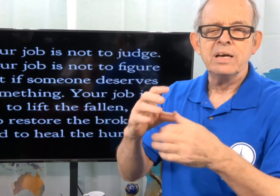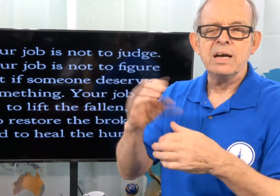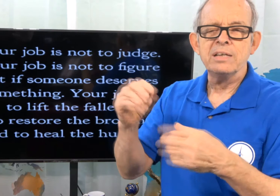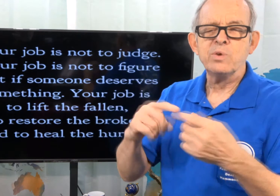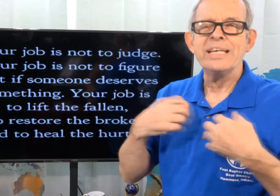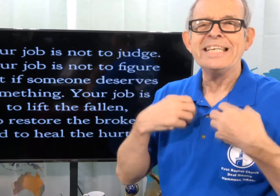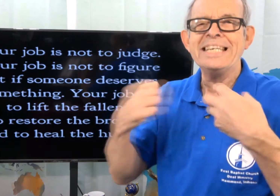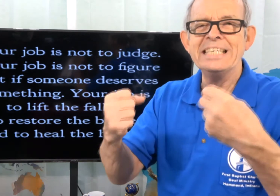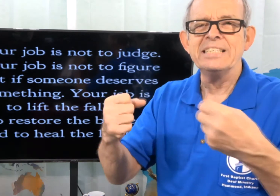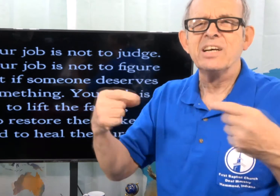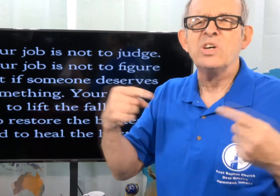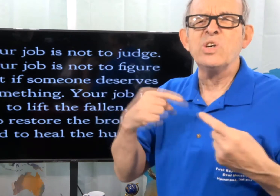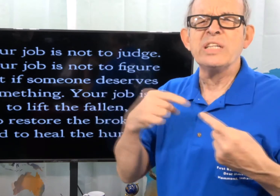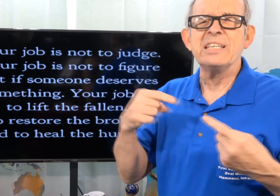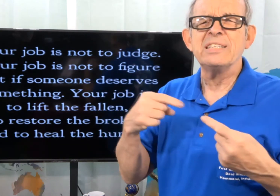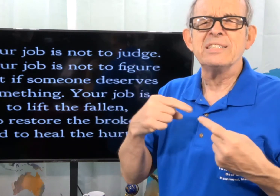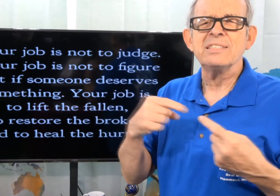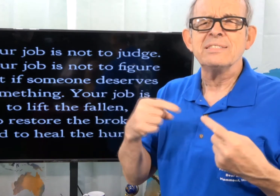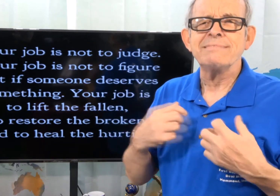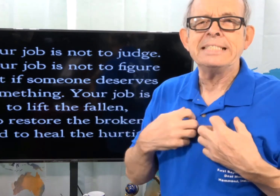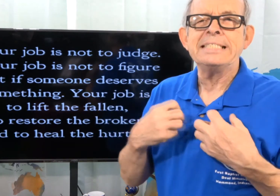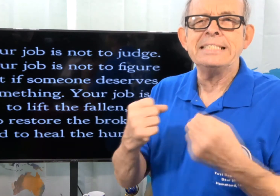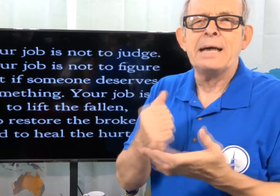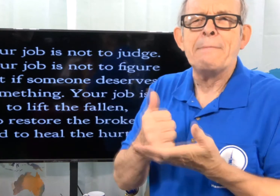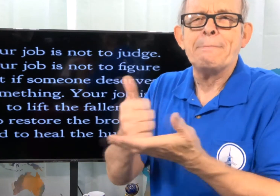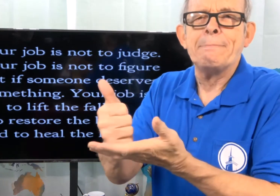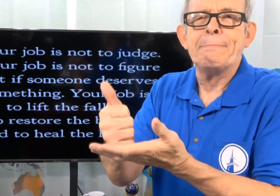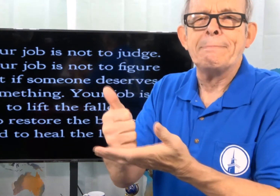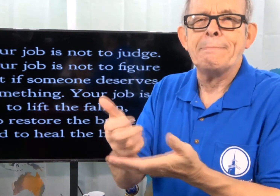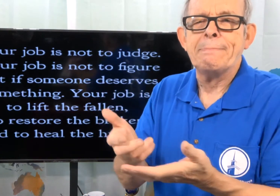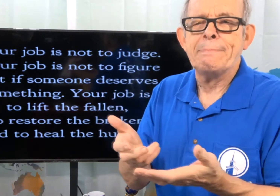and to hear the hurting. Yeah.